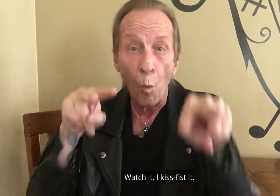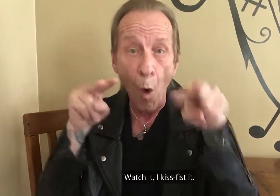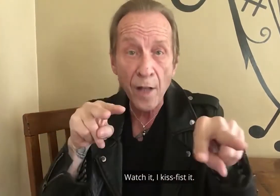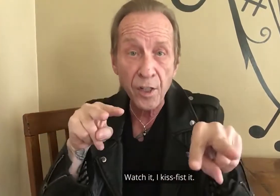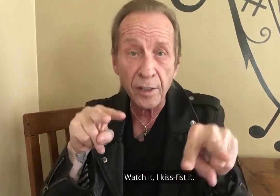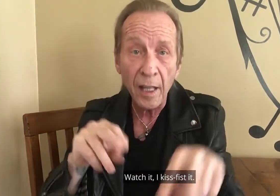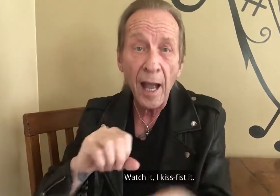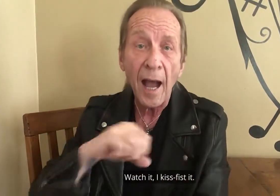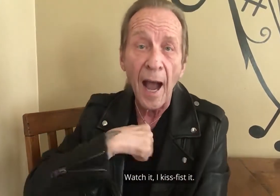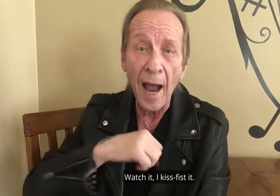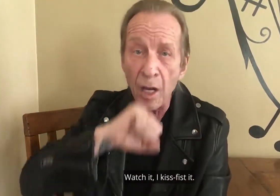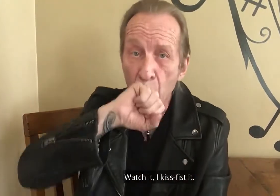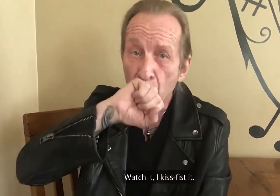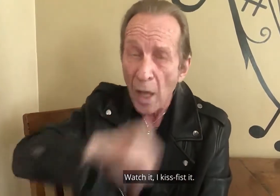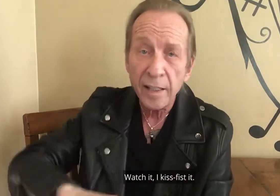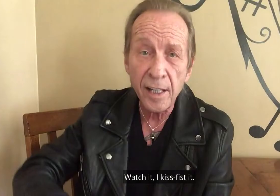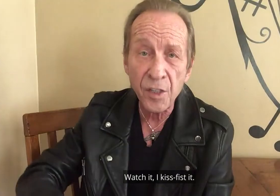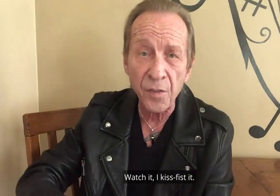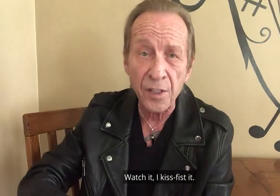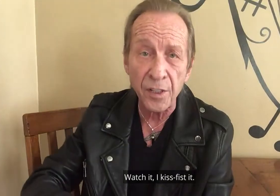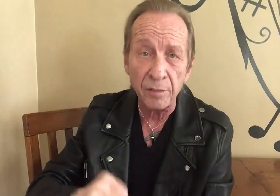Watch it. I kiss piss it.